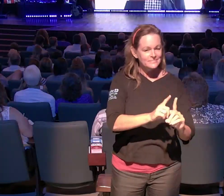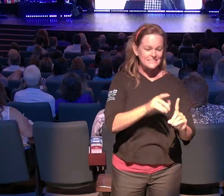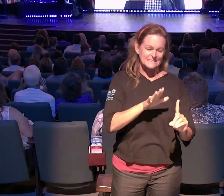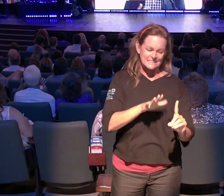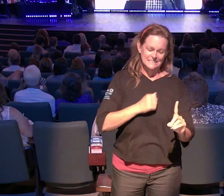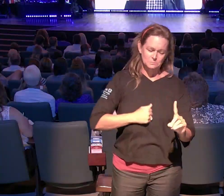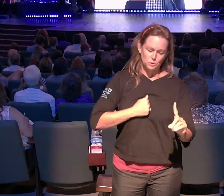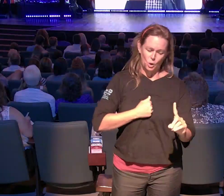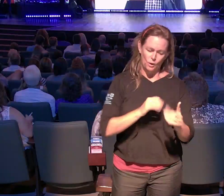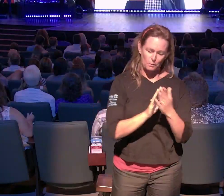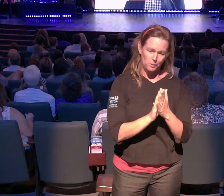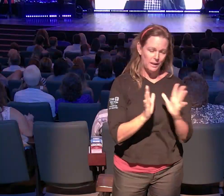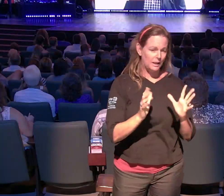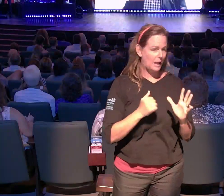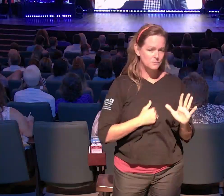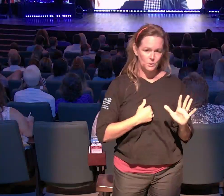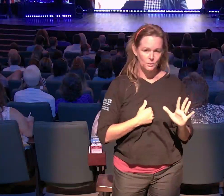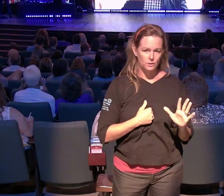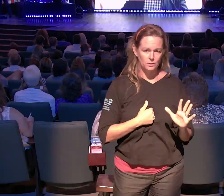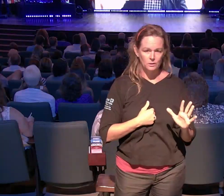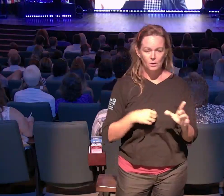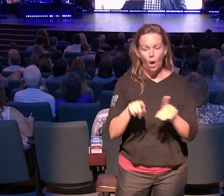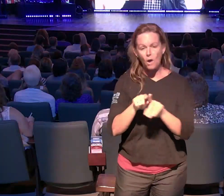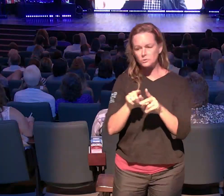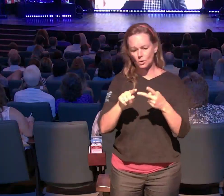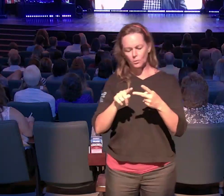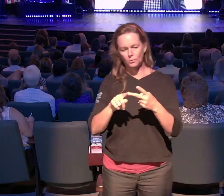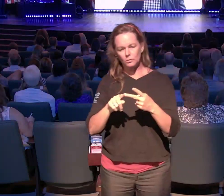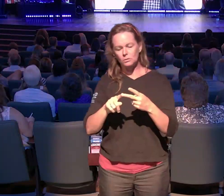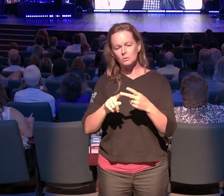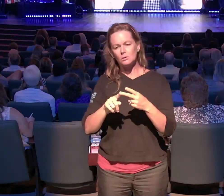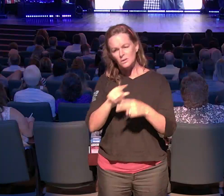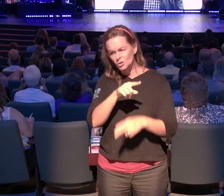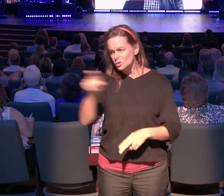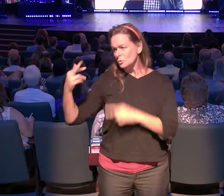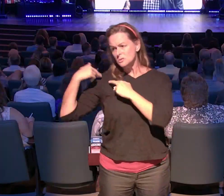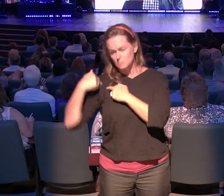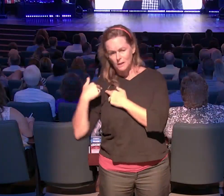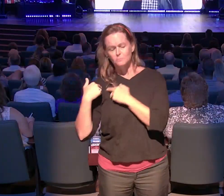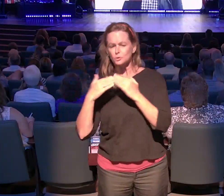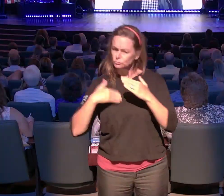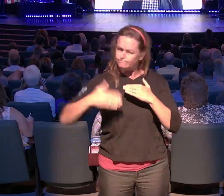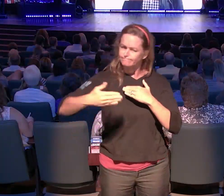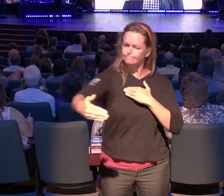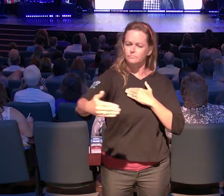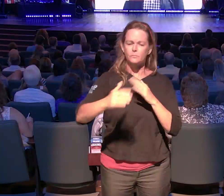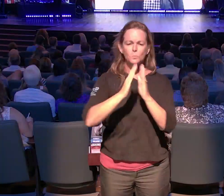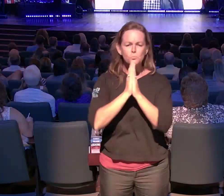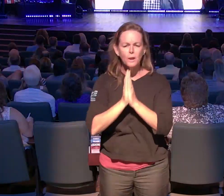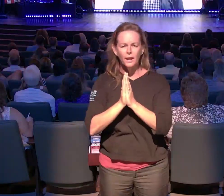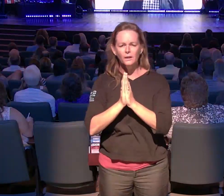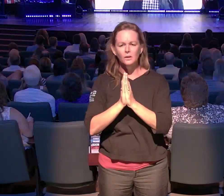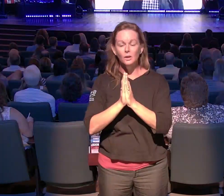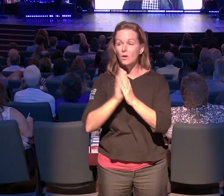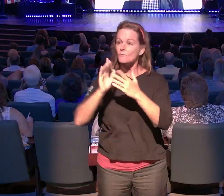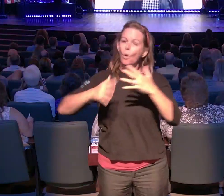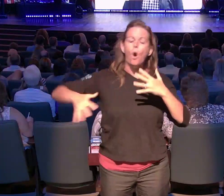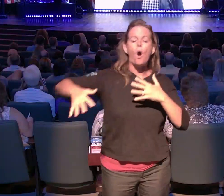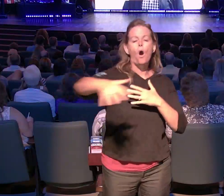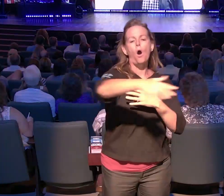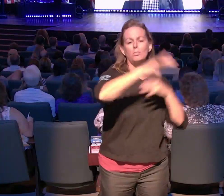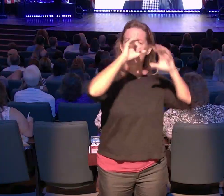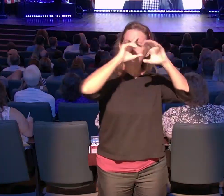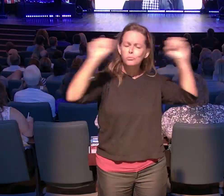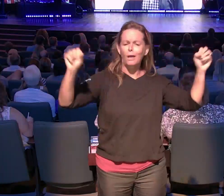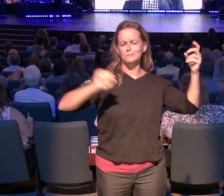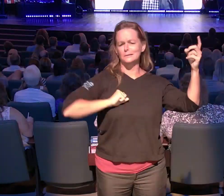pray. Pray for our country. Pray for our leaders. Pray that they will lead us into all godliness and holiness, and that we will see God